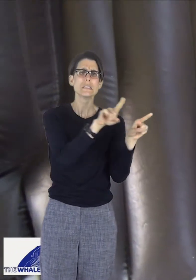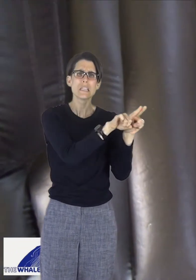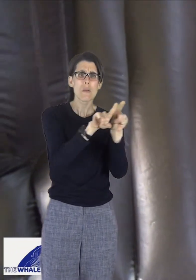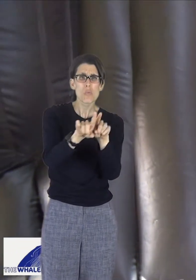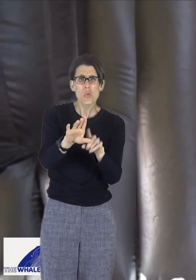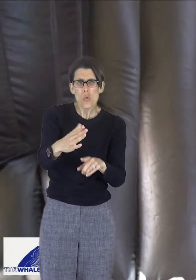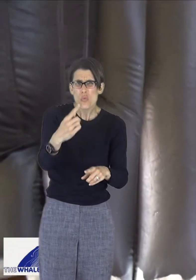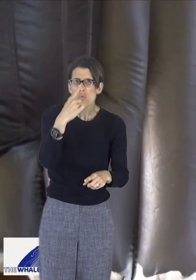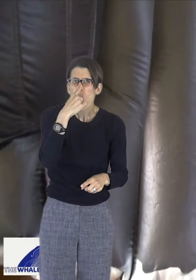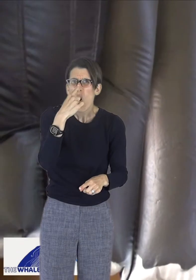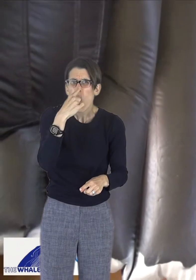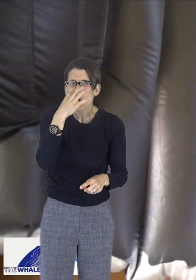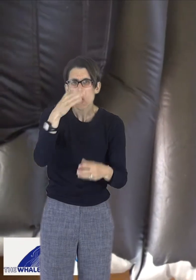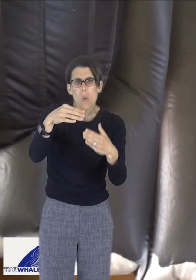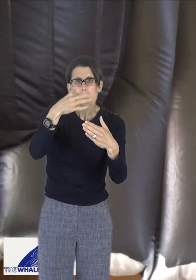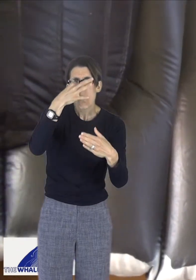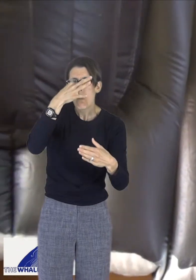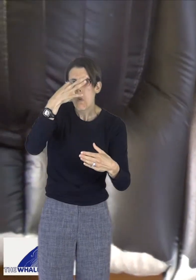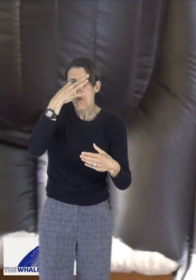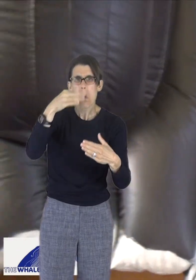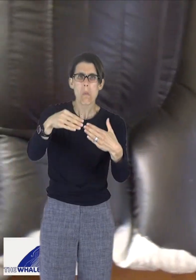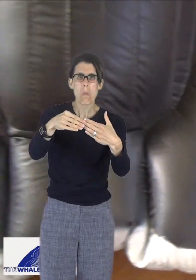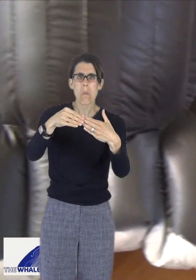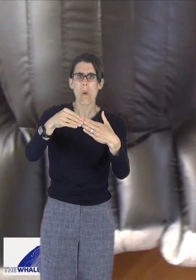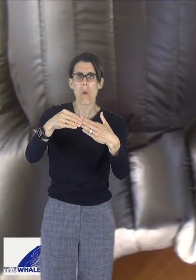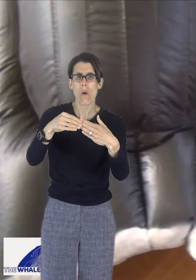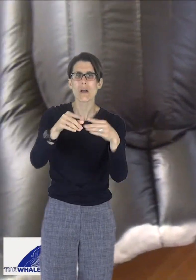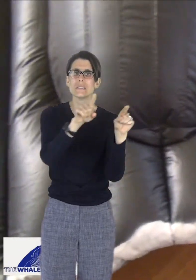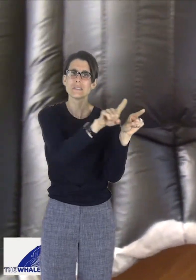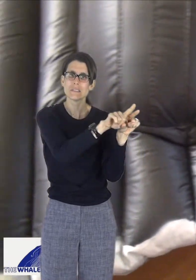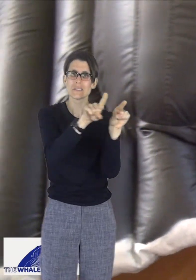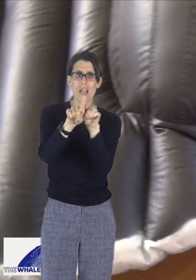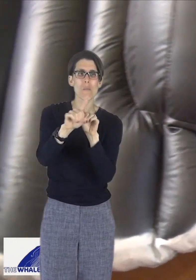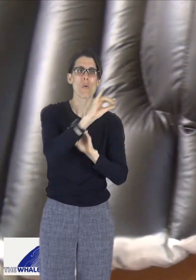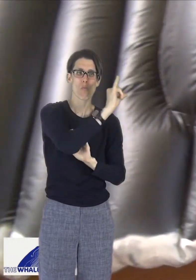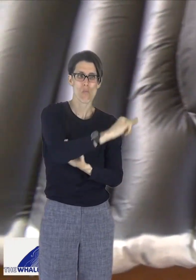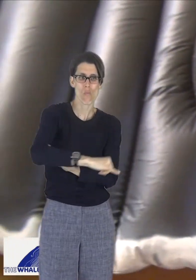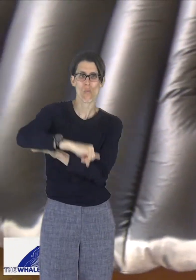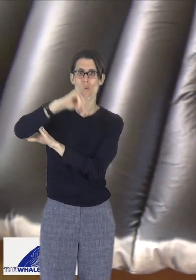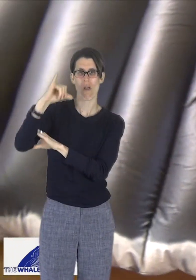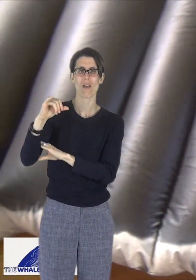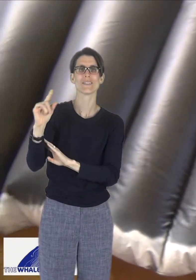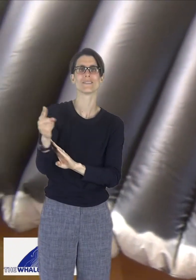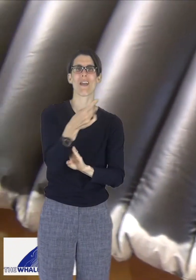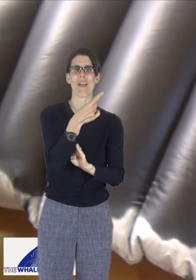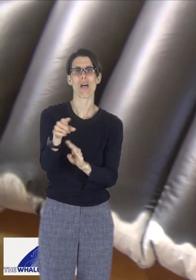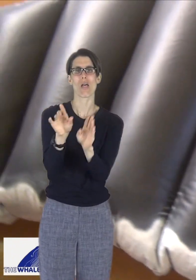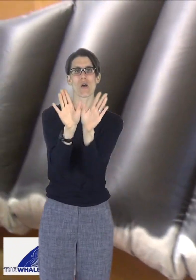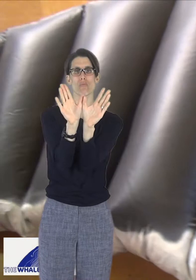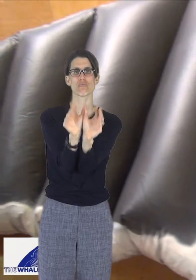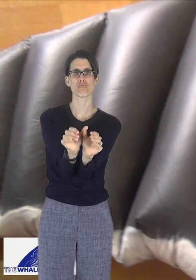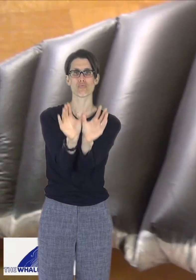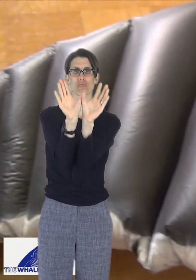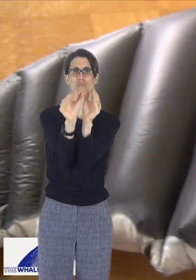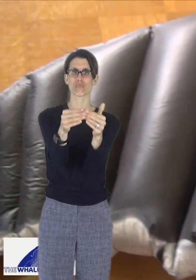The end of your nose and your ears are made of cartilage, just like the whale's tail.